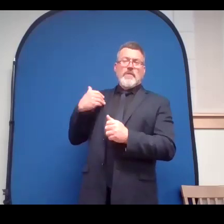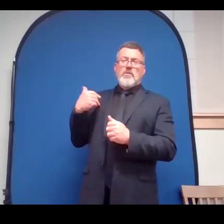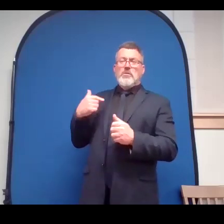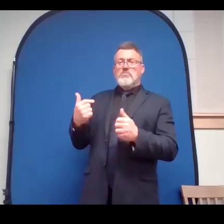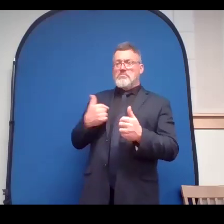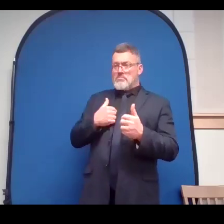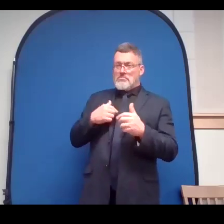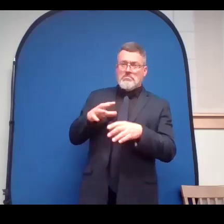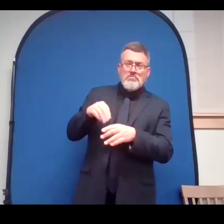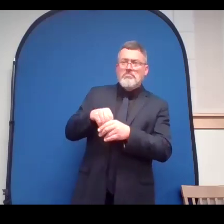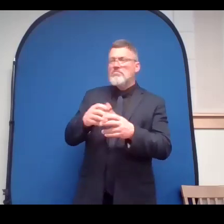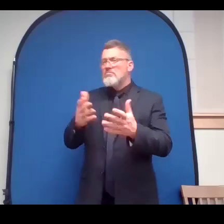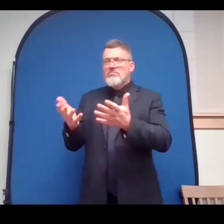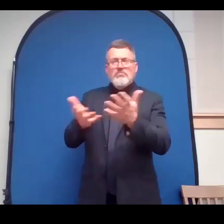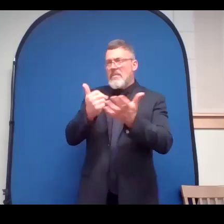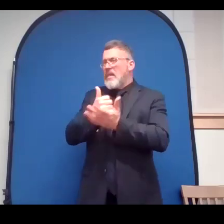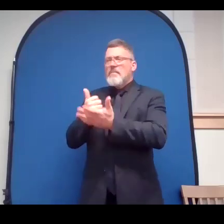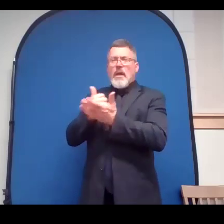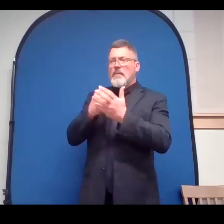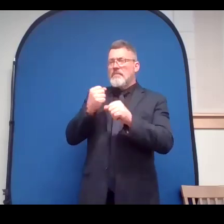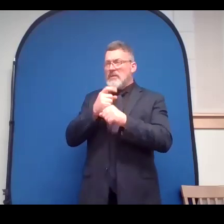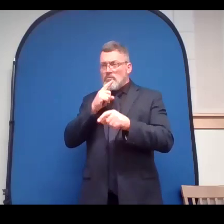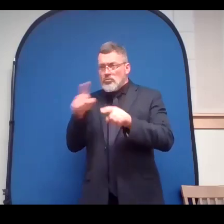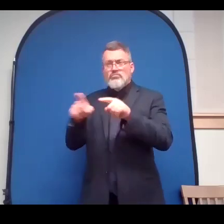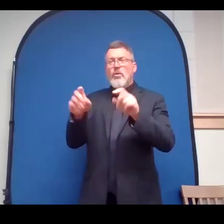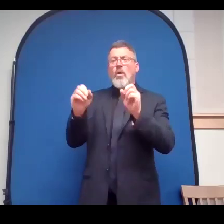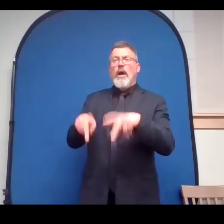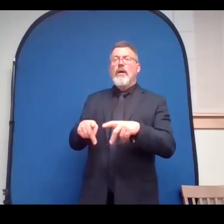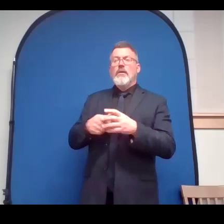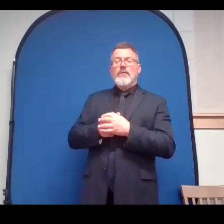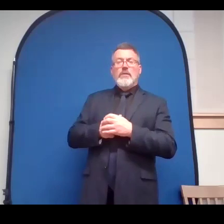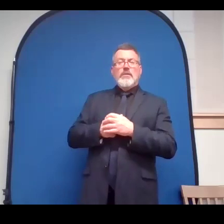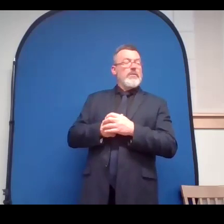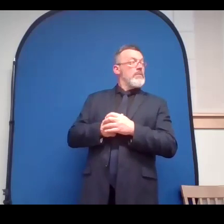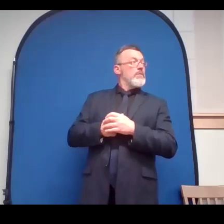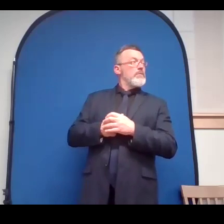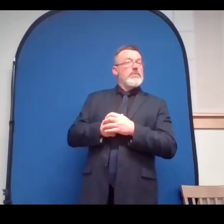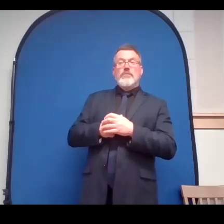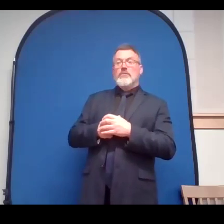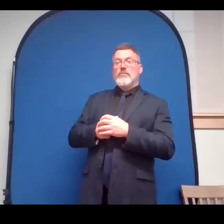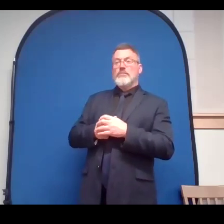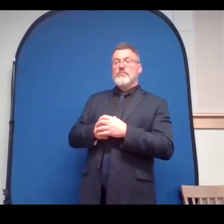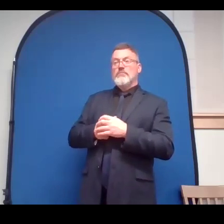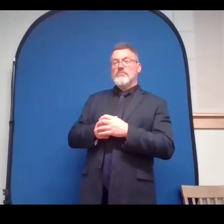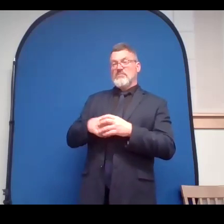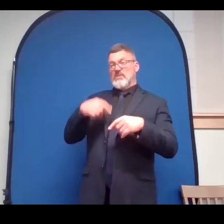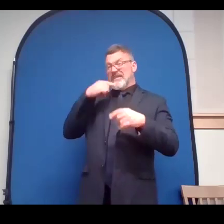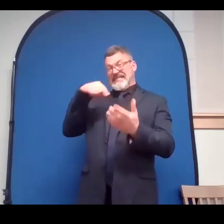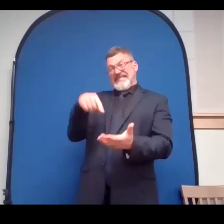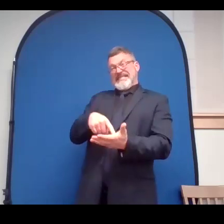him. But due to the nature of being a reserve component, this coming from an active duty